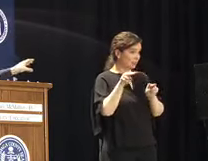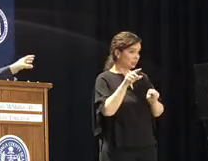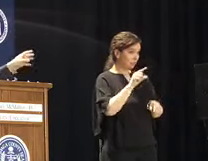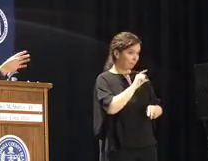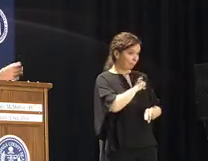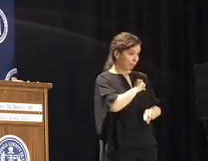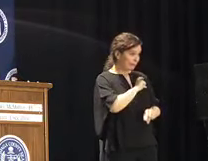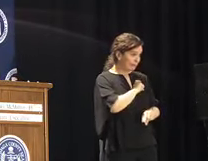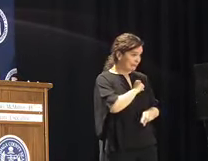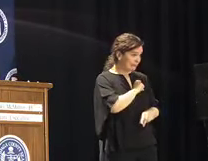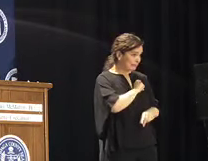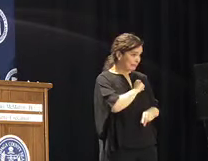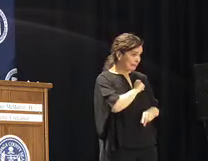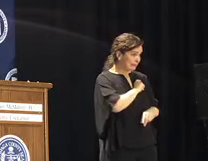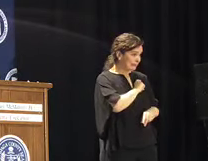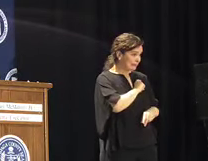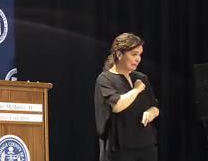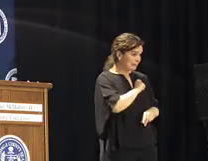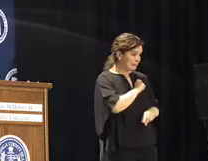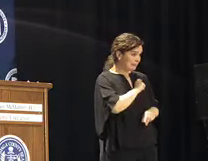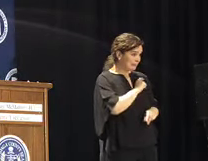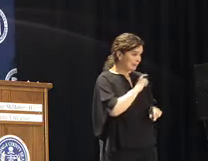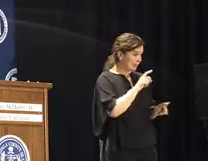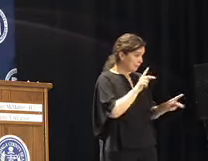from home. So